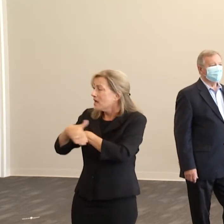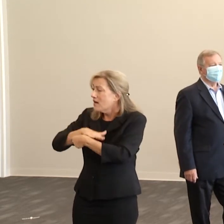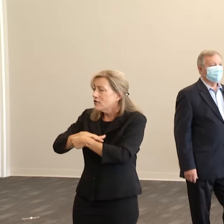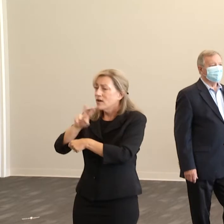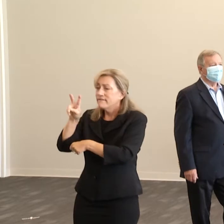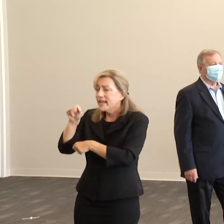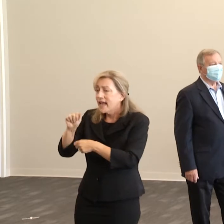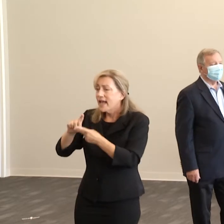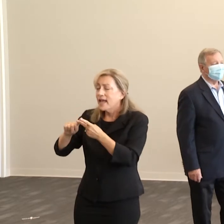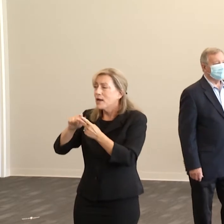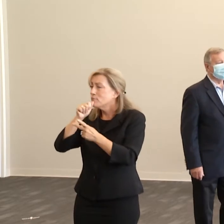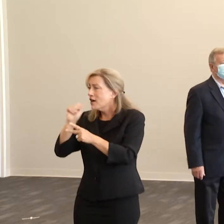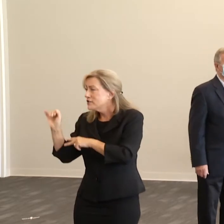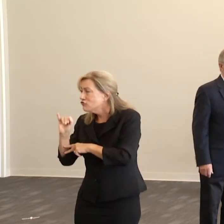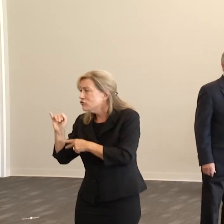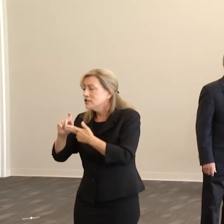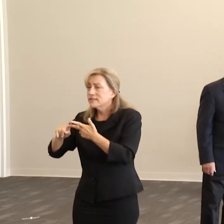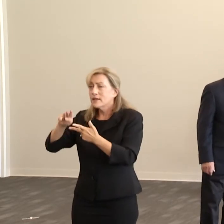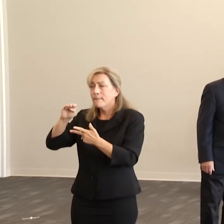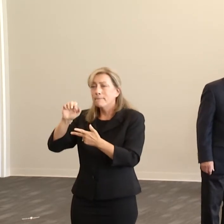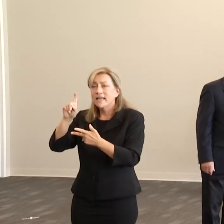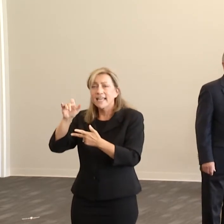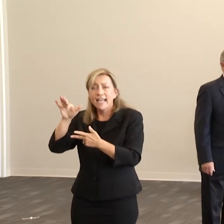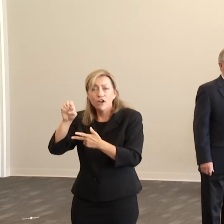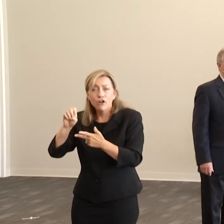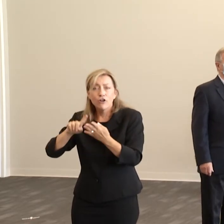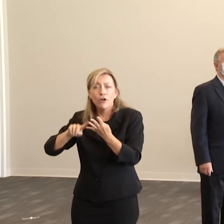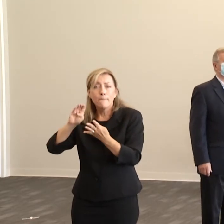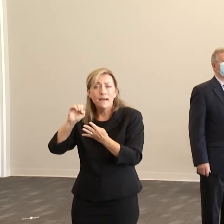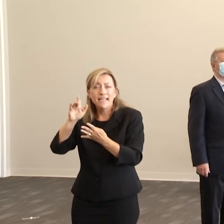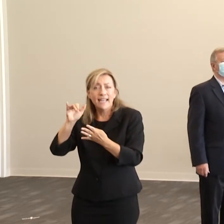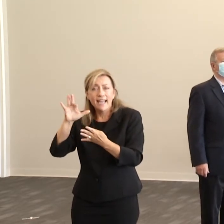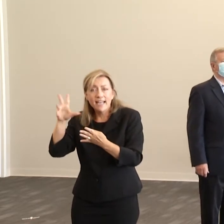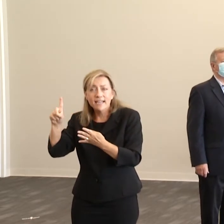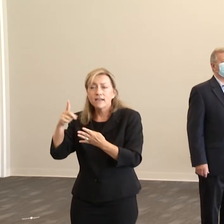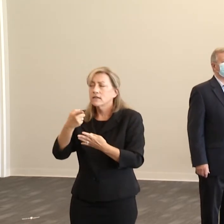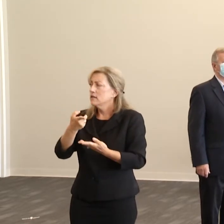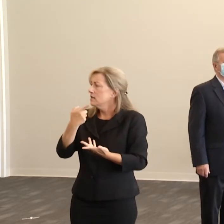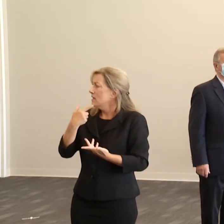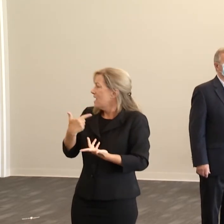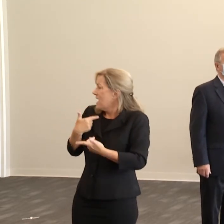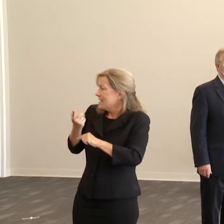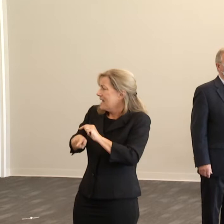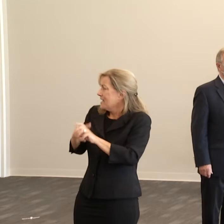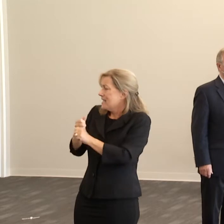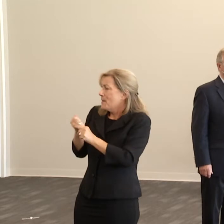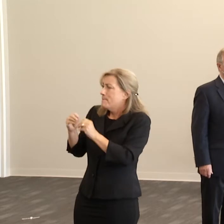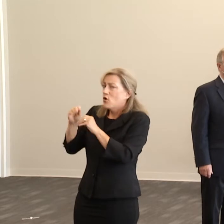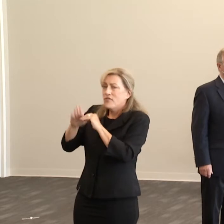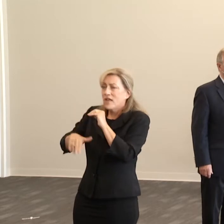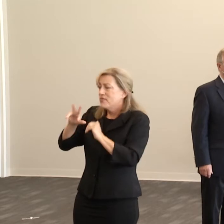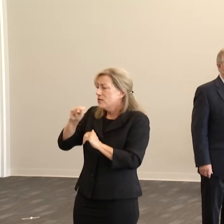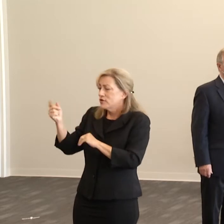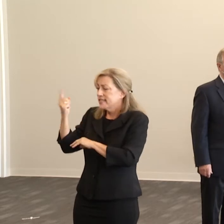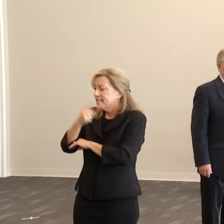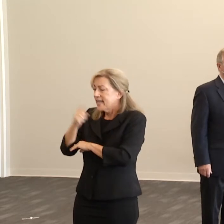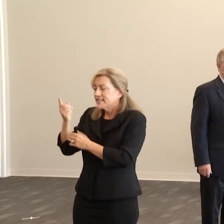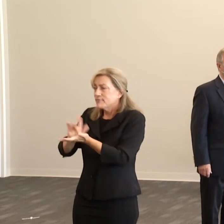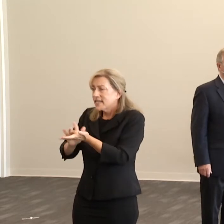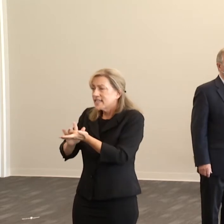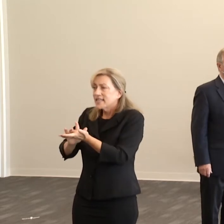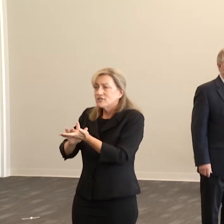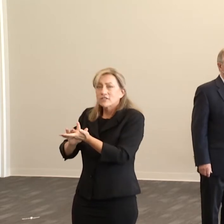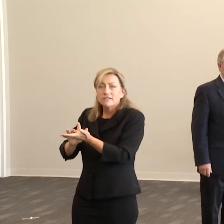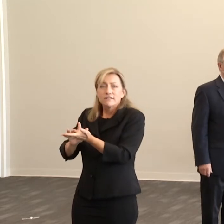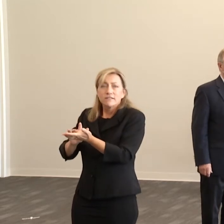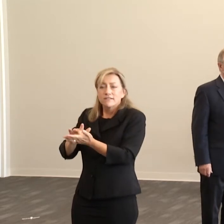by Medicare or by Medicaid, saying, I'm not allowed to get more than 30 days of drugs at a time, and my mail hasn't shown up for 4